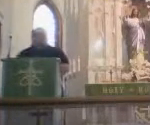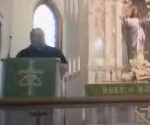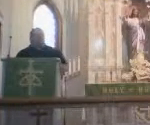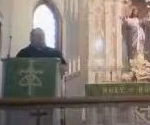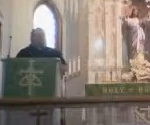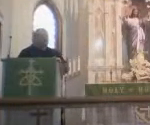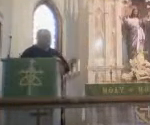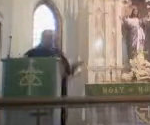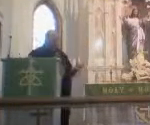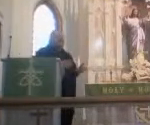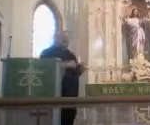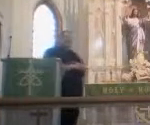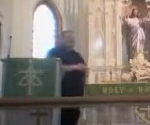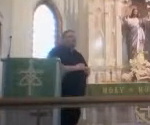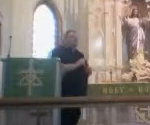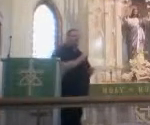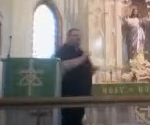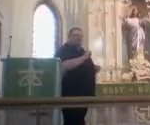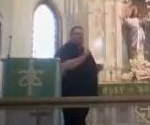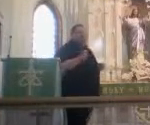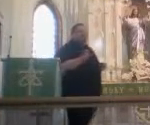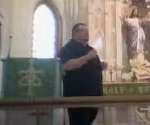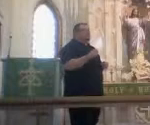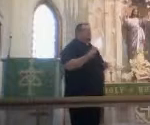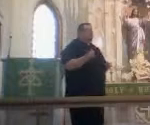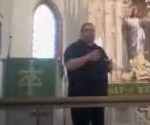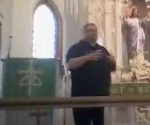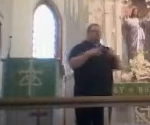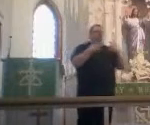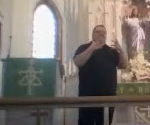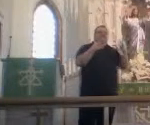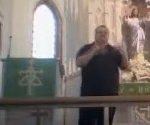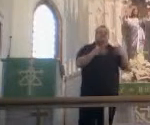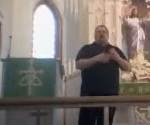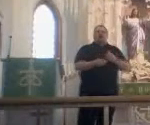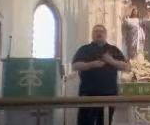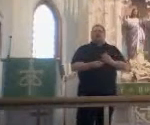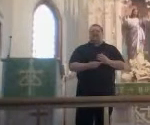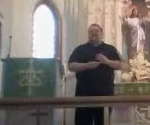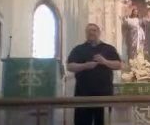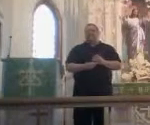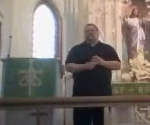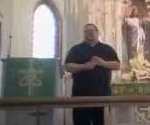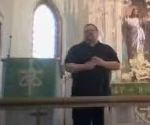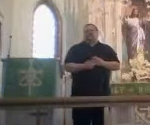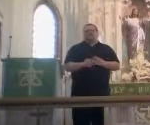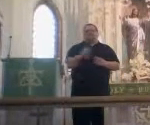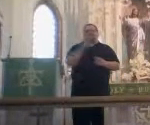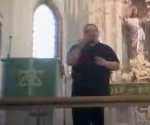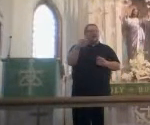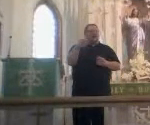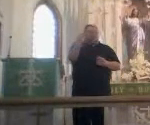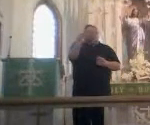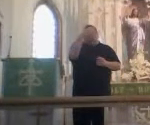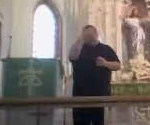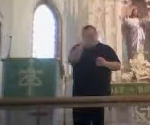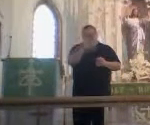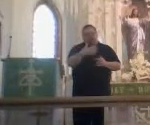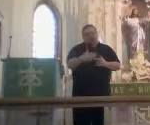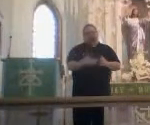those statements, one of those I am statements, underline it, circle it, somehow offset it. Write it down and then read through